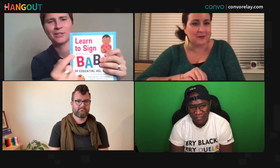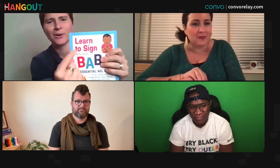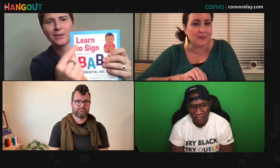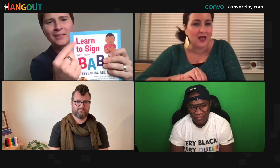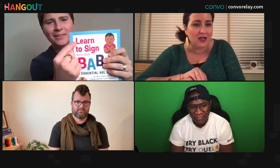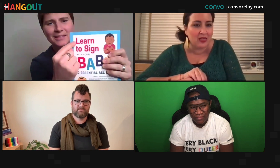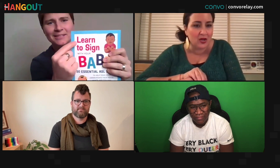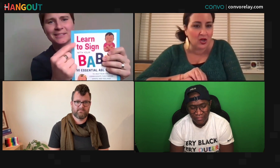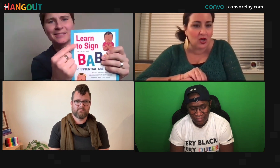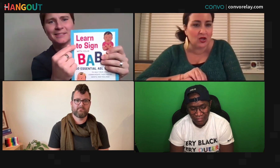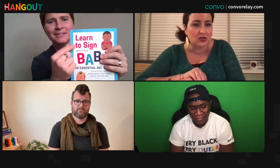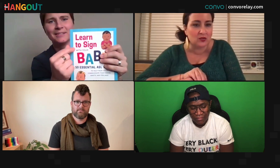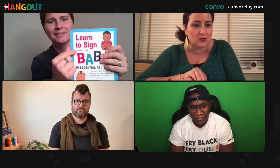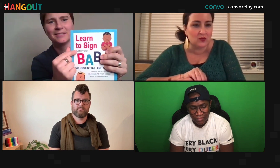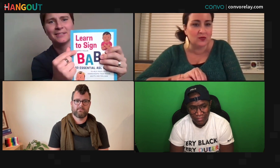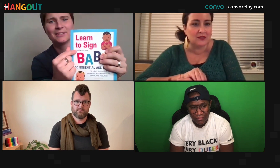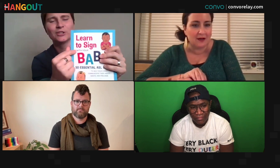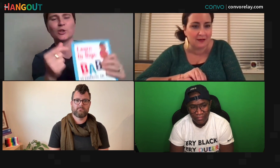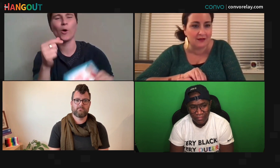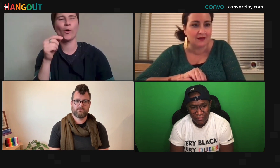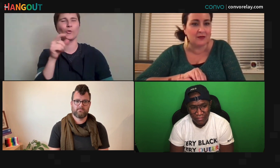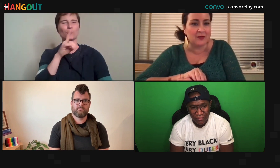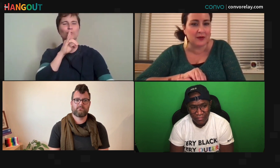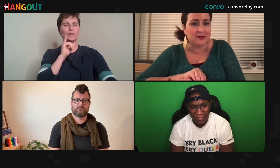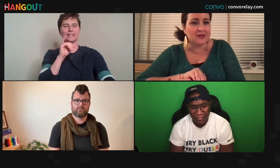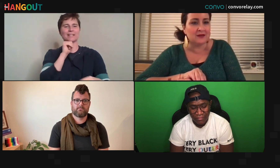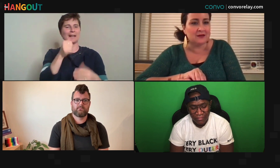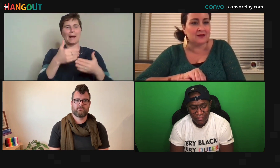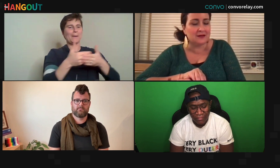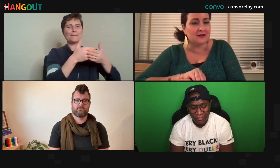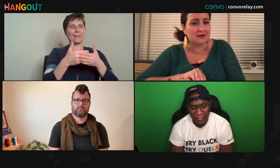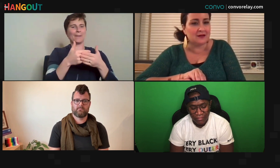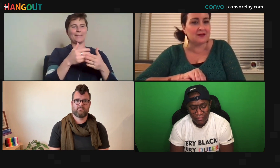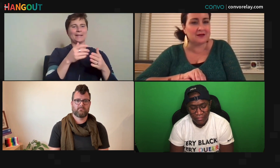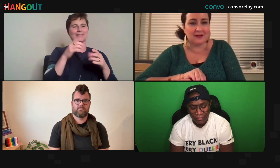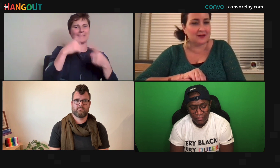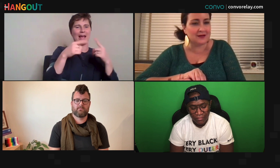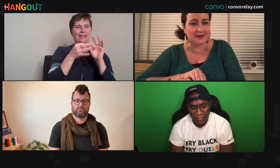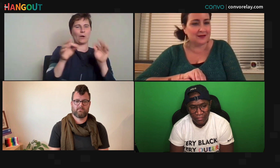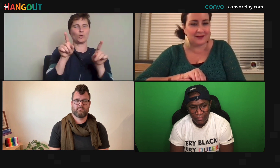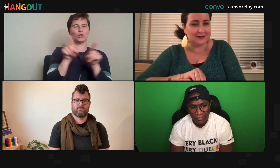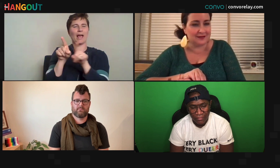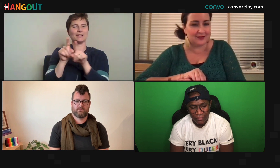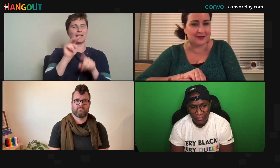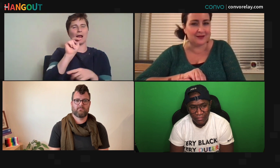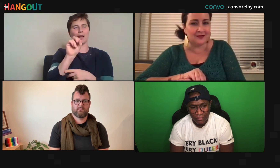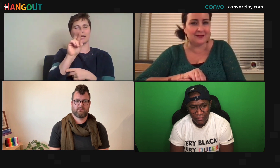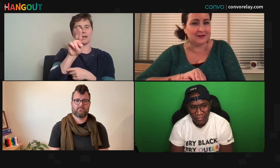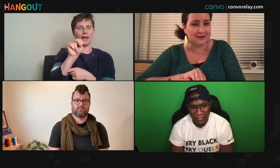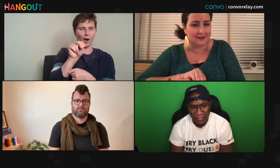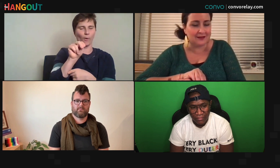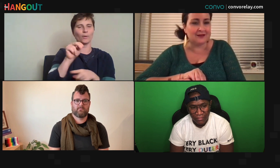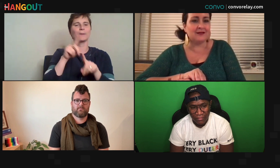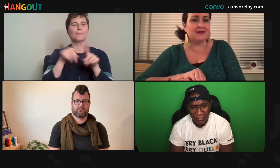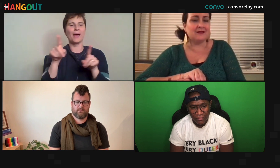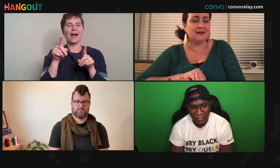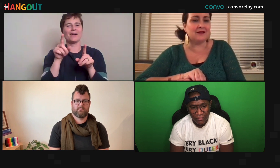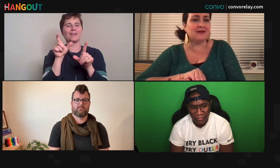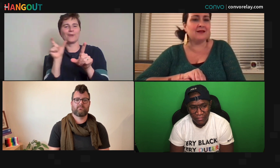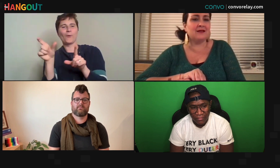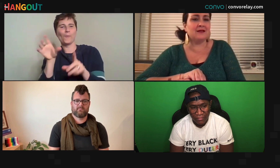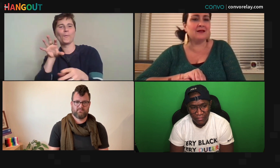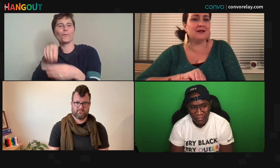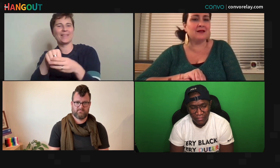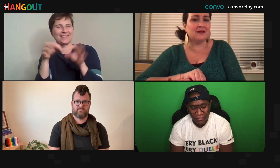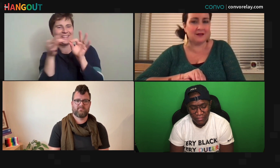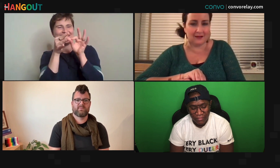add more words onto that. So learn to sign with your babies. So it's not baby sign